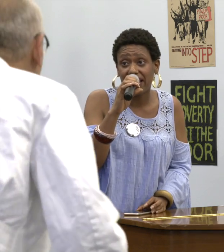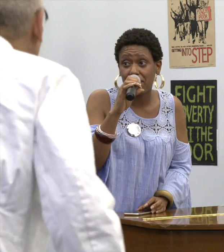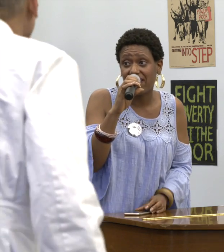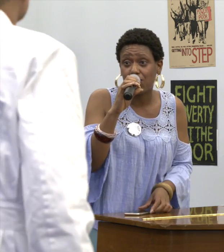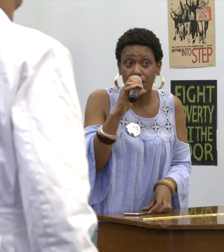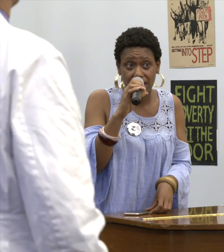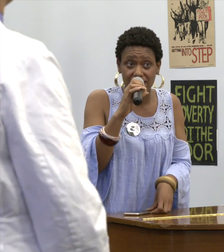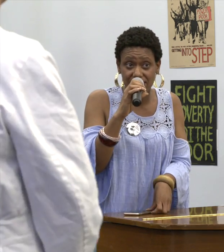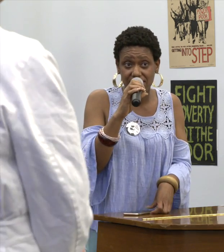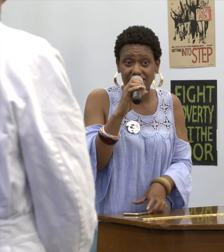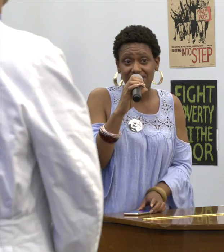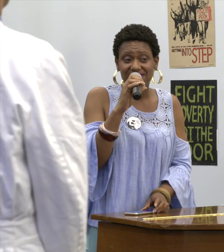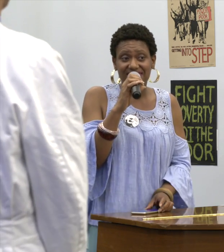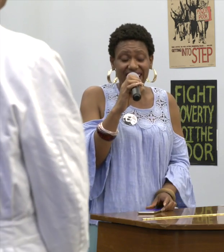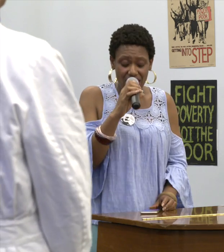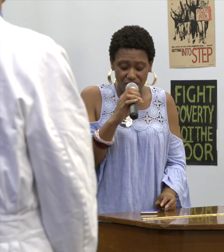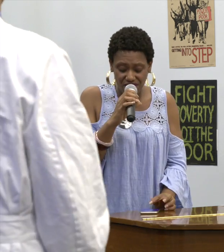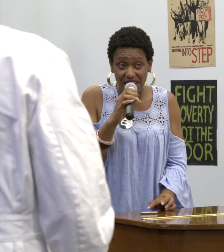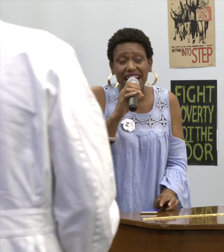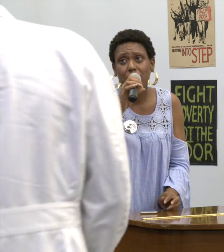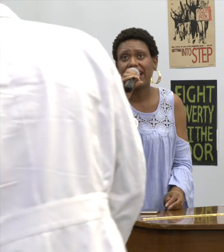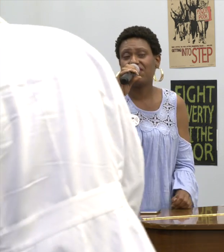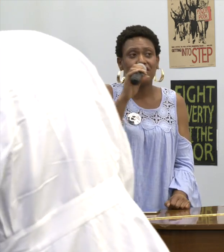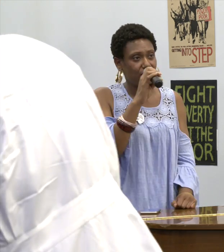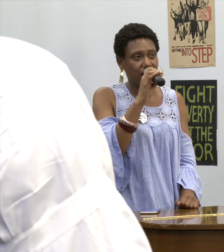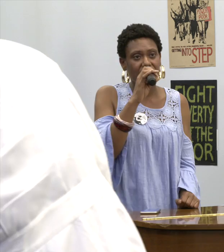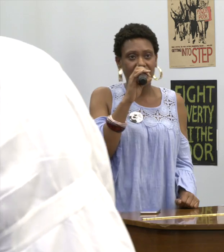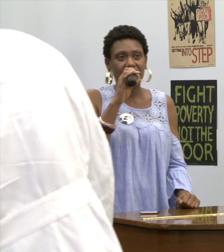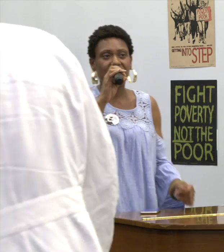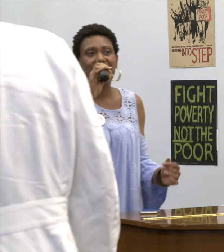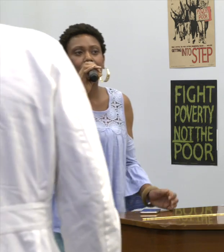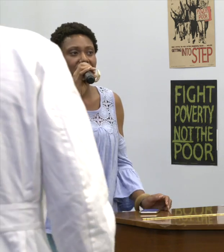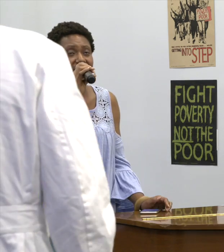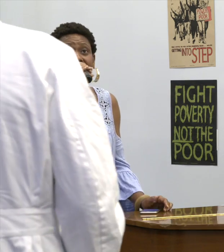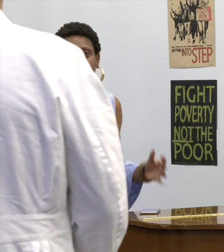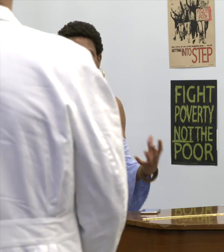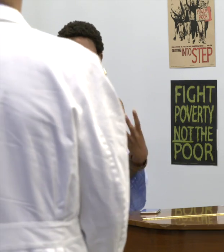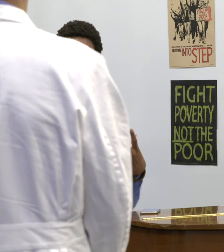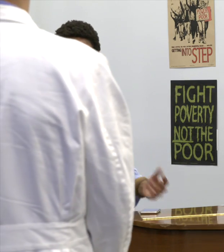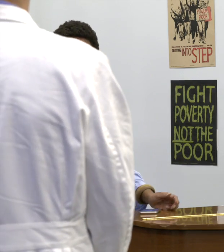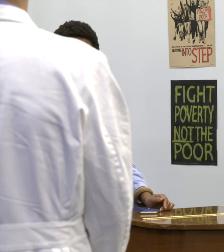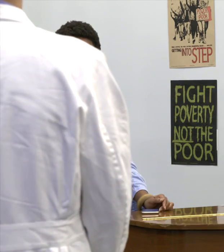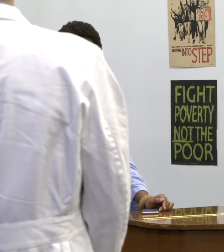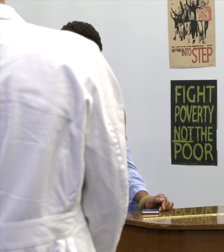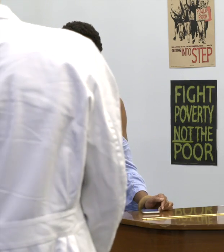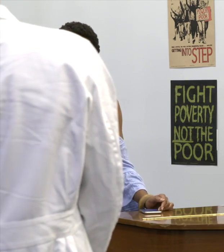tree planted by the water. And I want you to clap like thunder. Clap, make that thunder